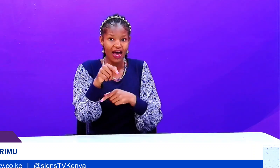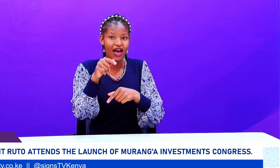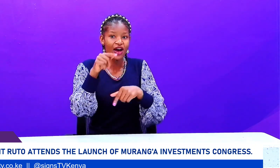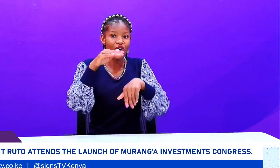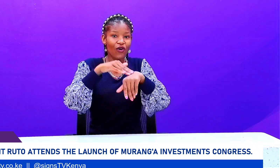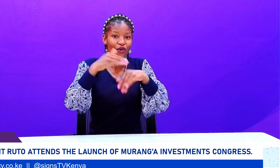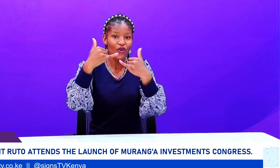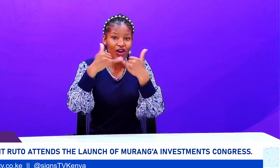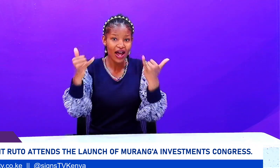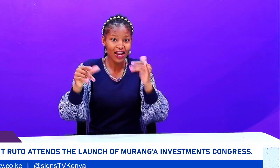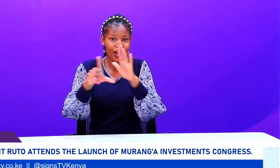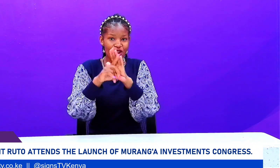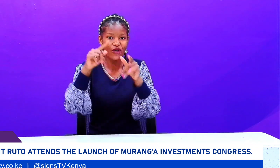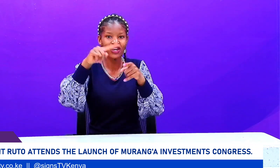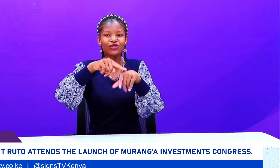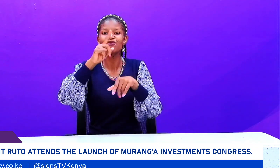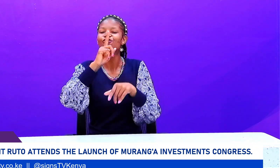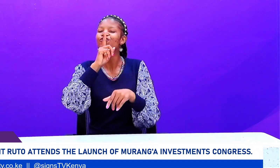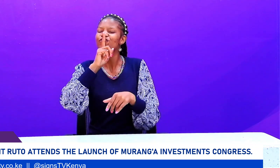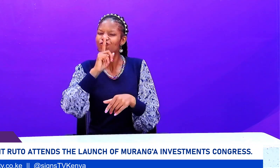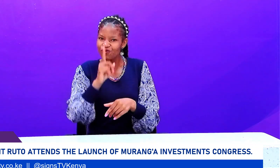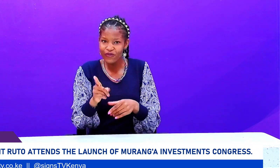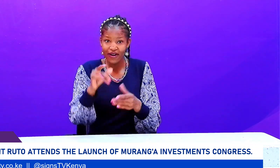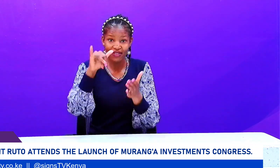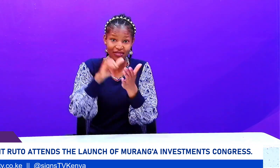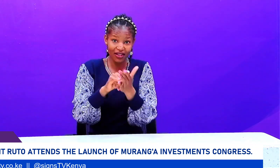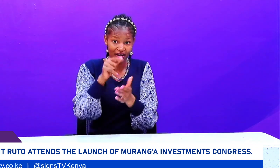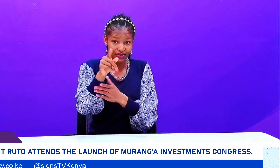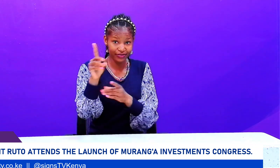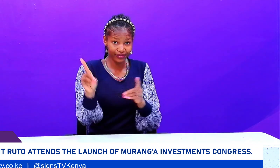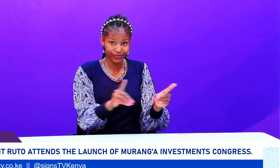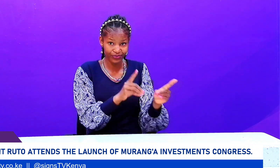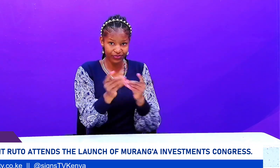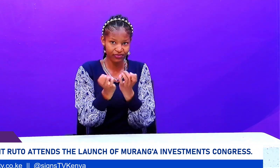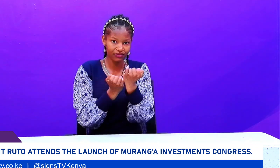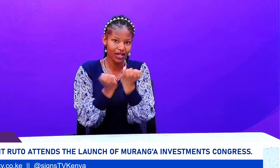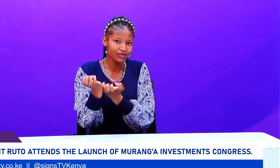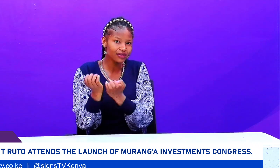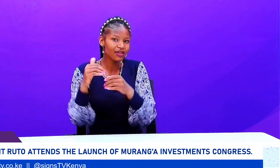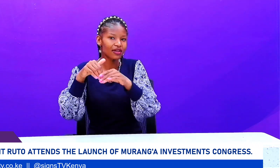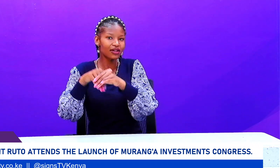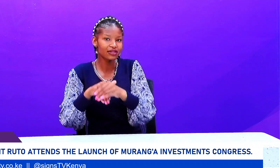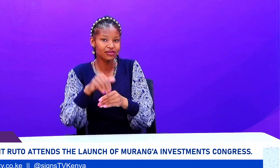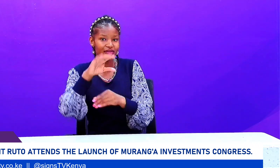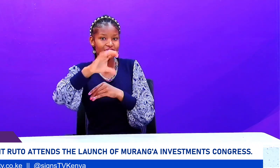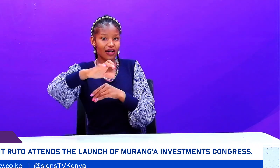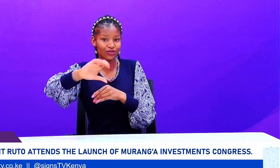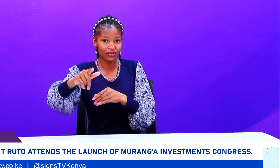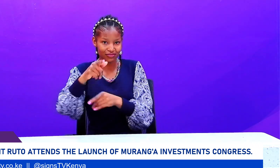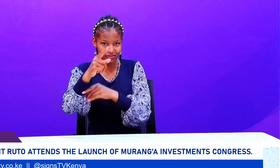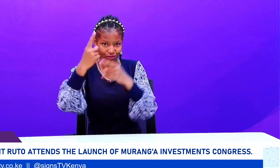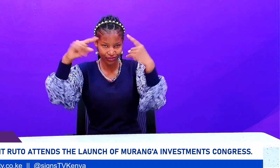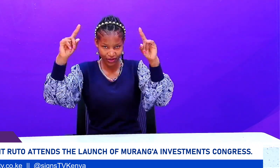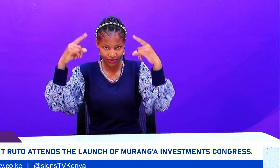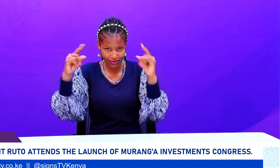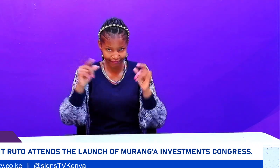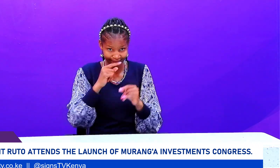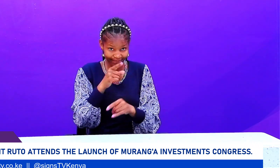County yesterday, as he called on counties to streamline the laws in order to ensure that doing business in